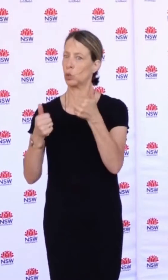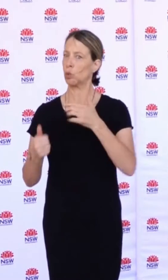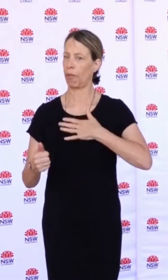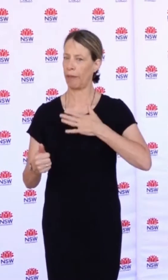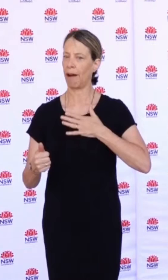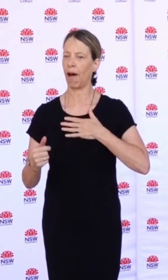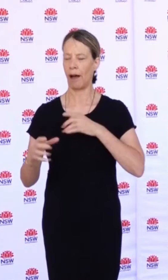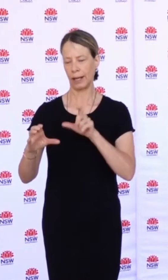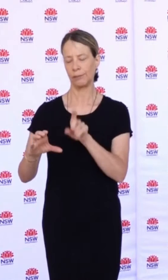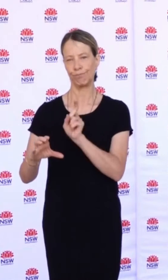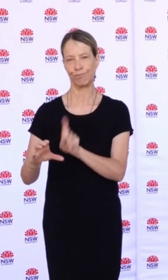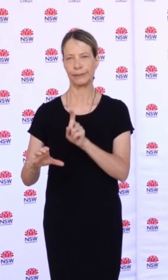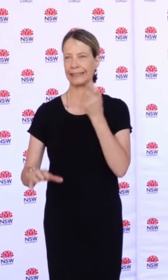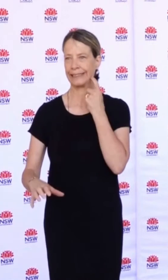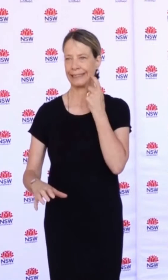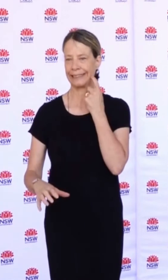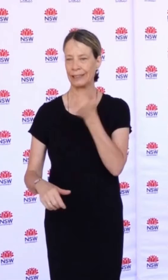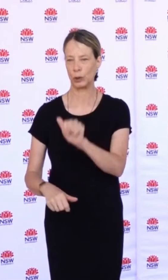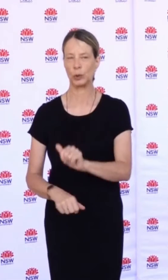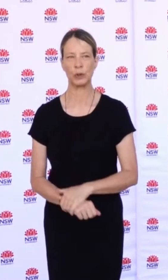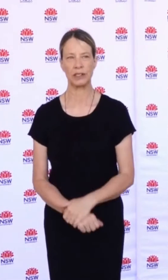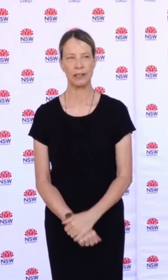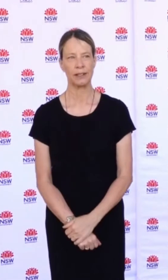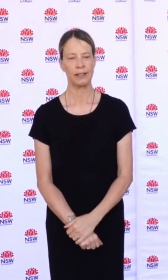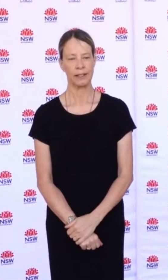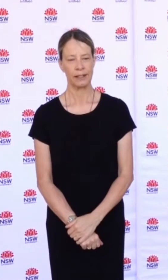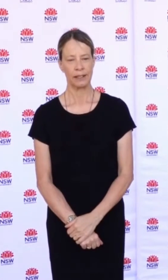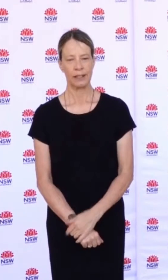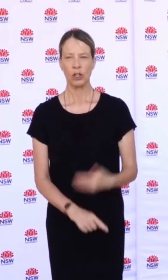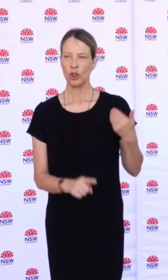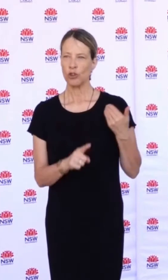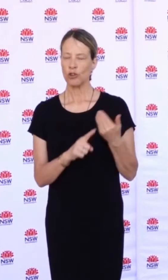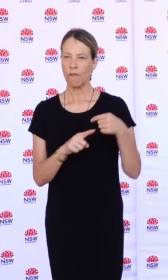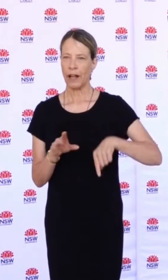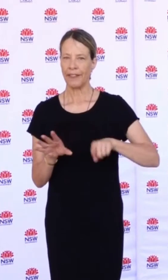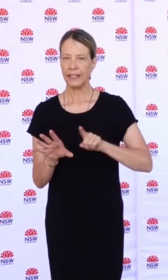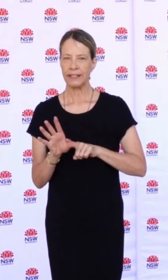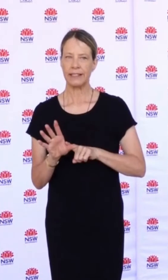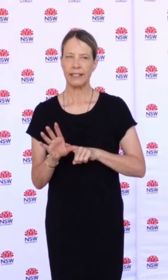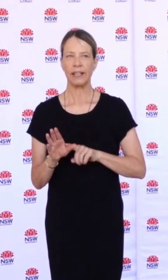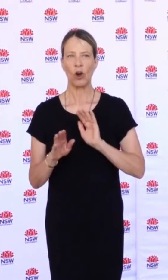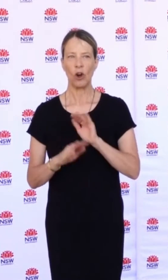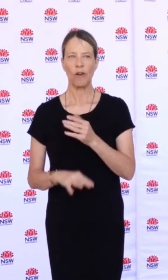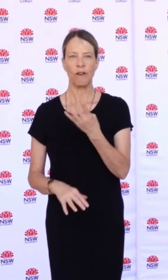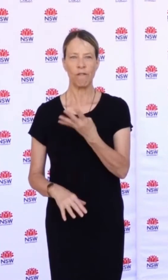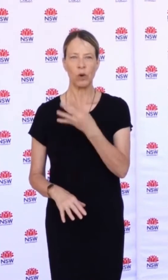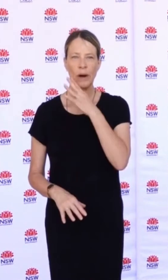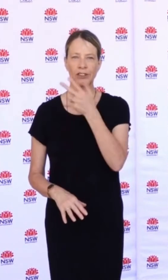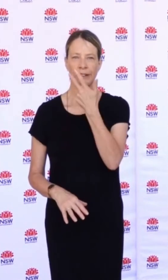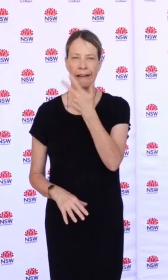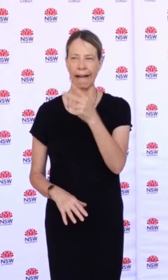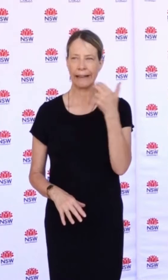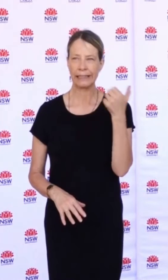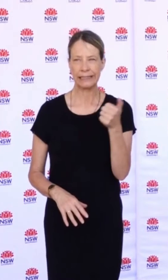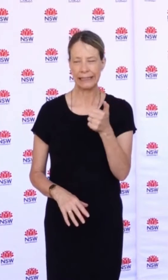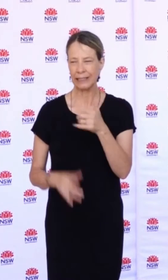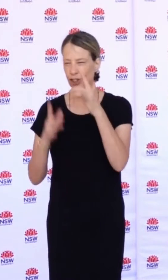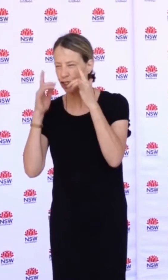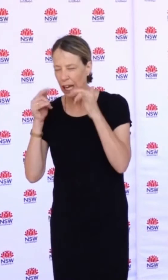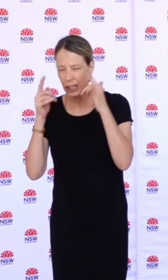compliance, so far this year there's been over 486 inspections undertaken. Now, as